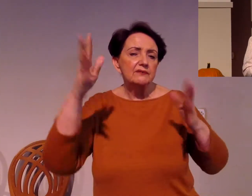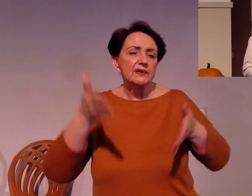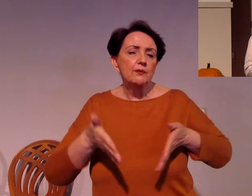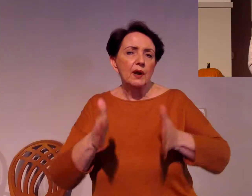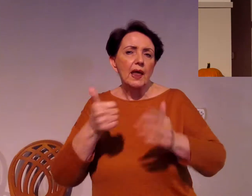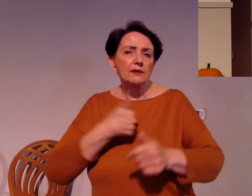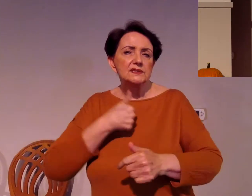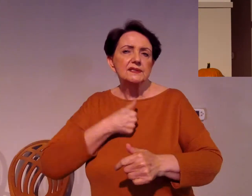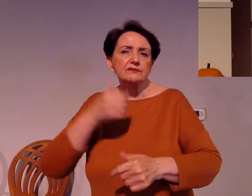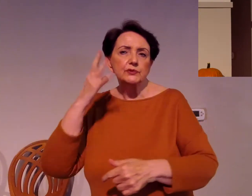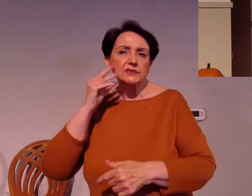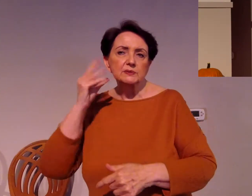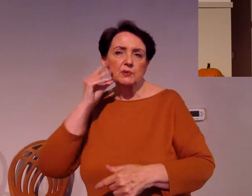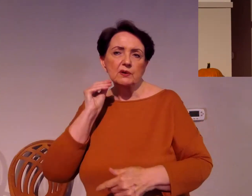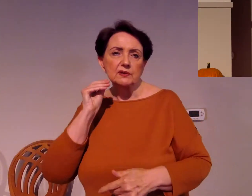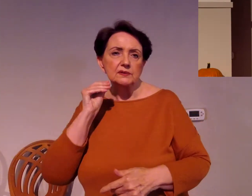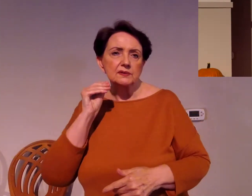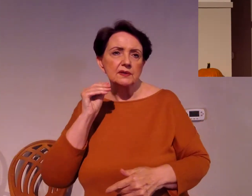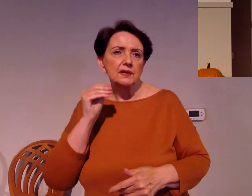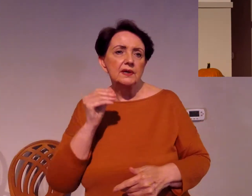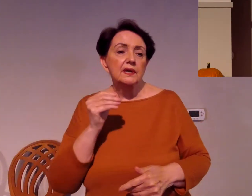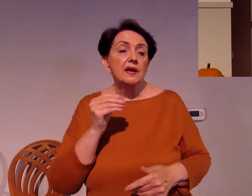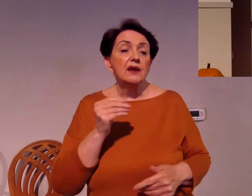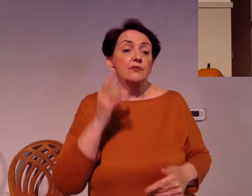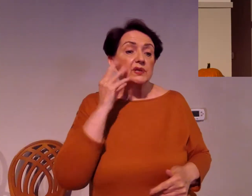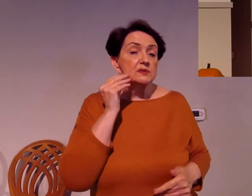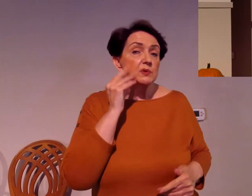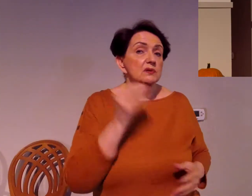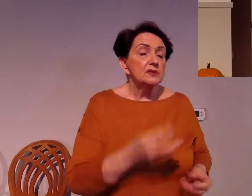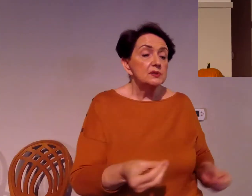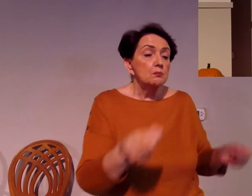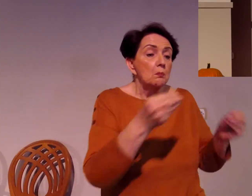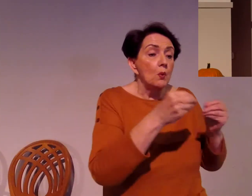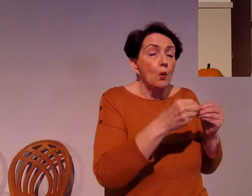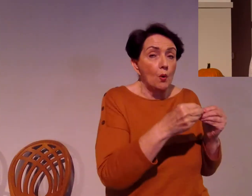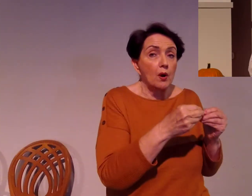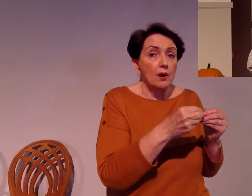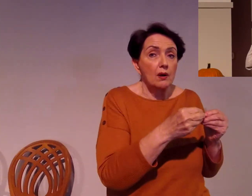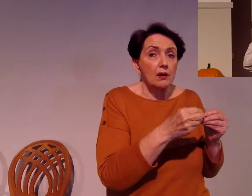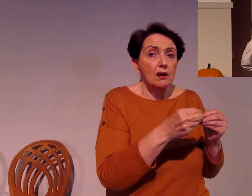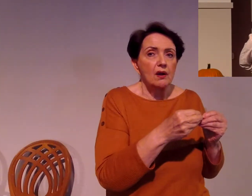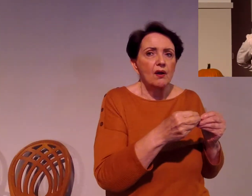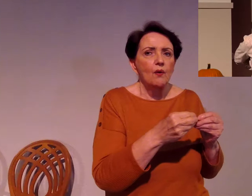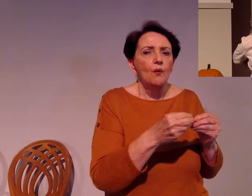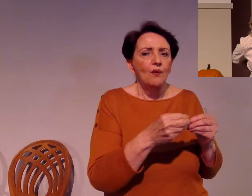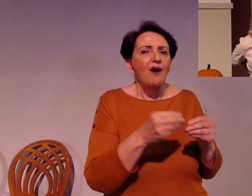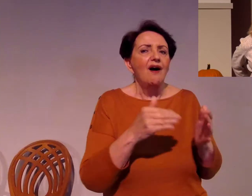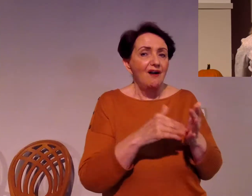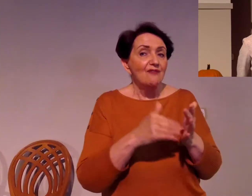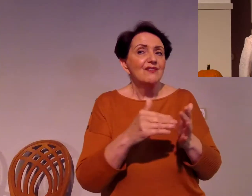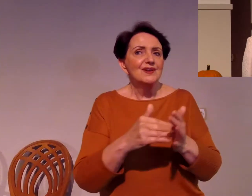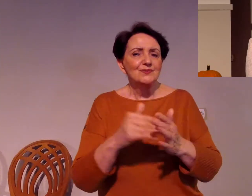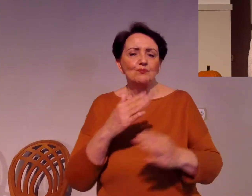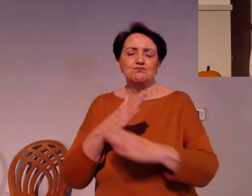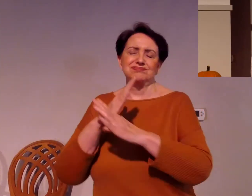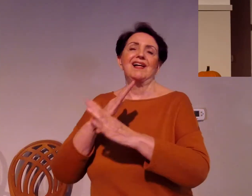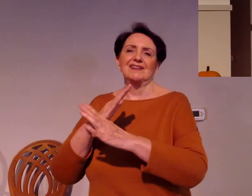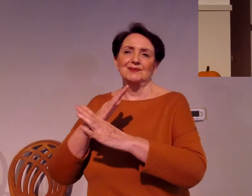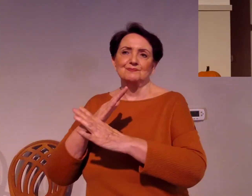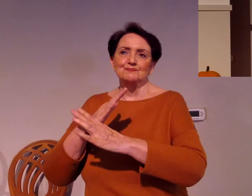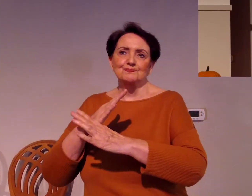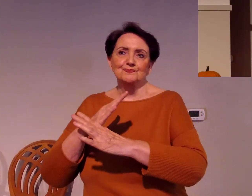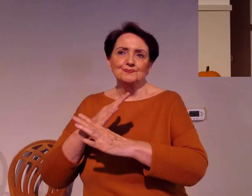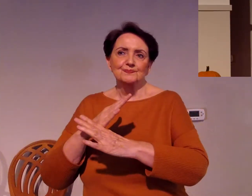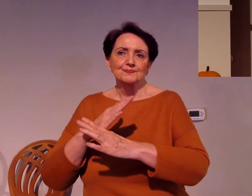to enjoy. When we exceed our inner thermostat setting, we will often do something to sabotage ourselves, causing us